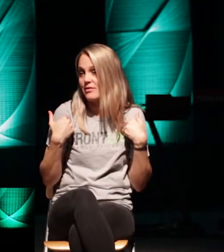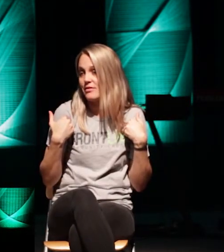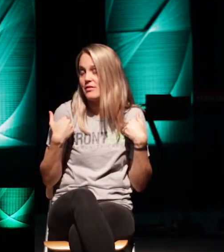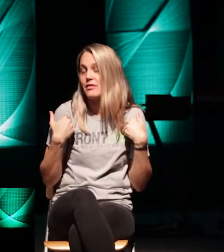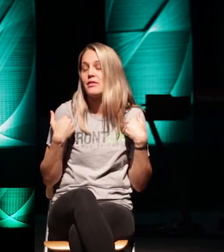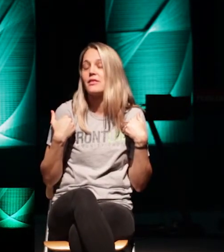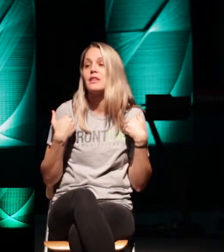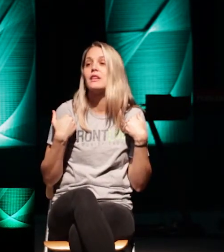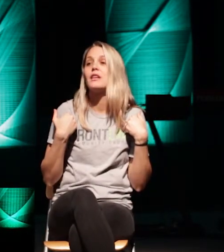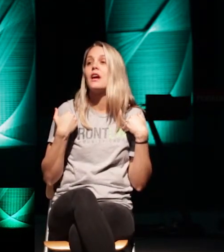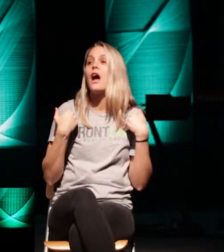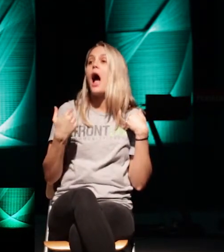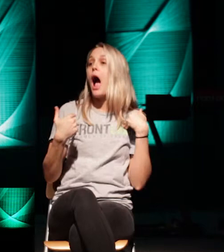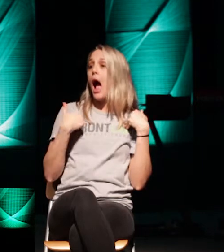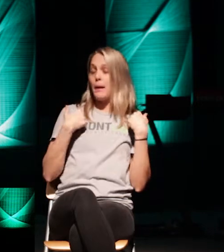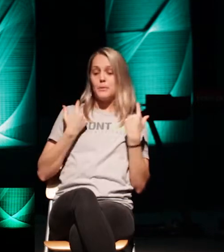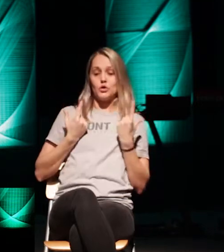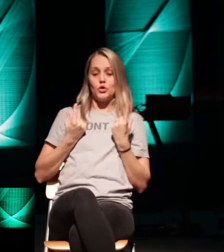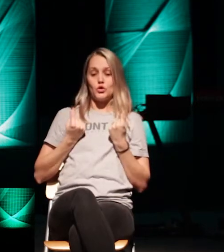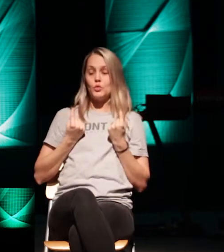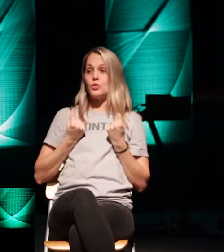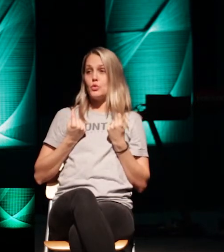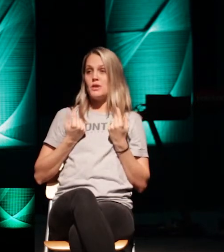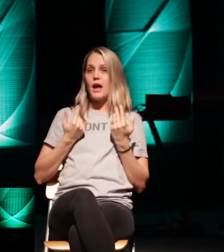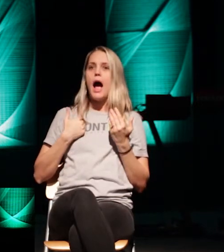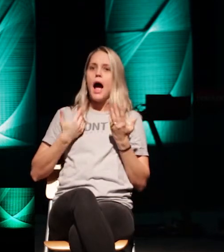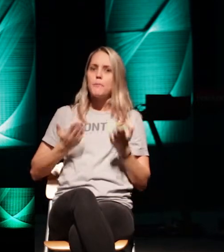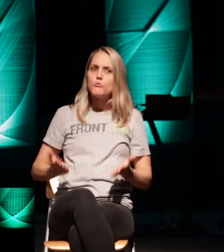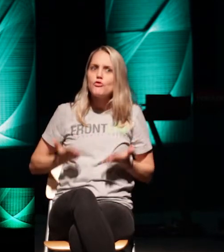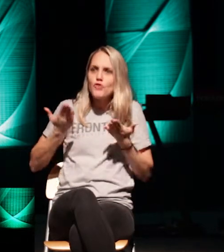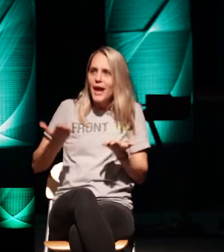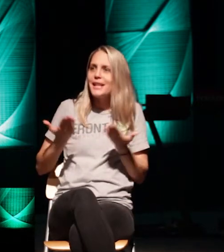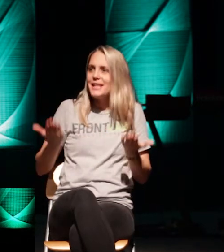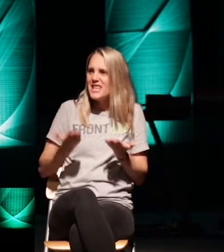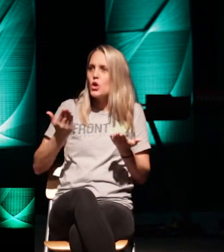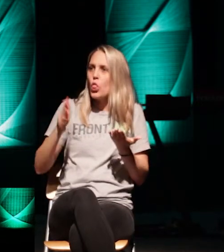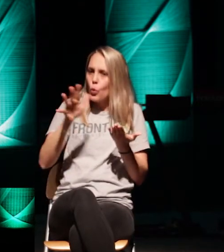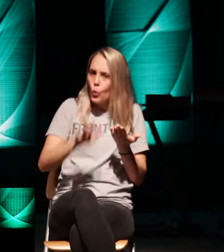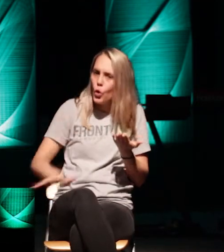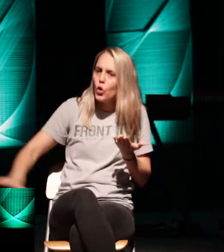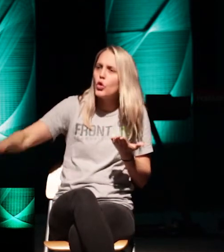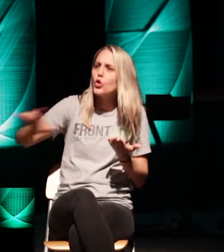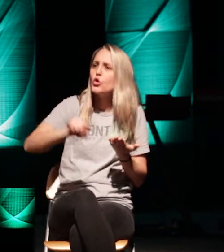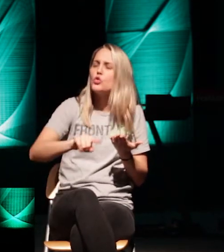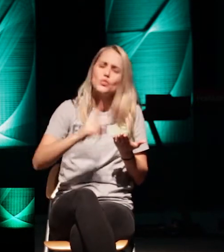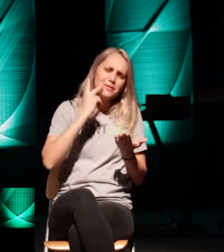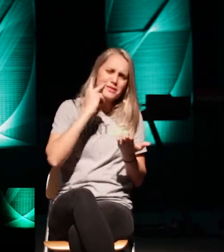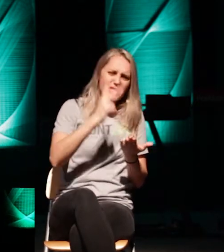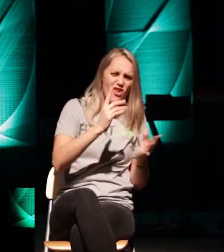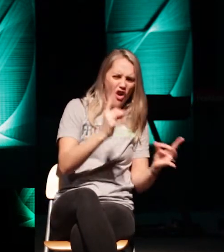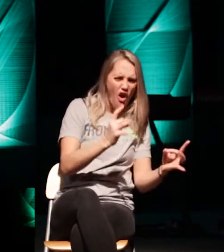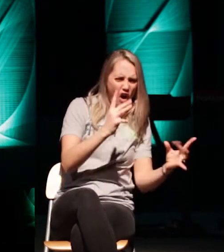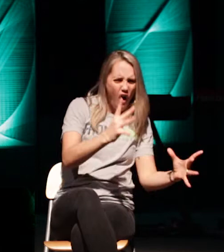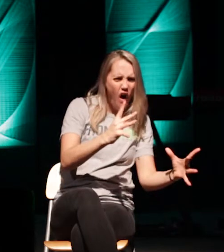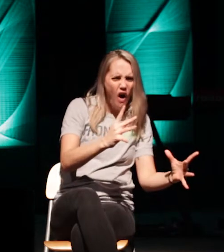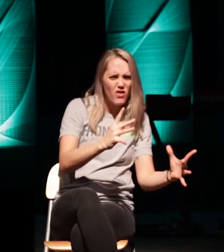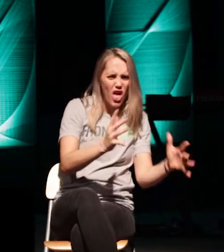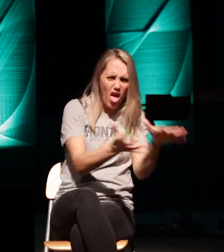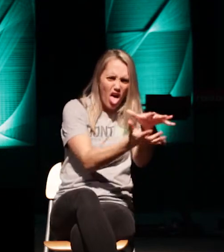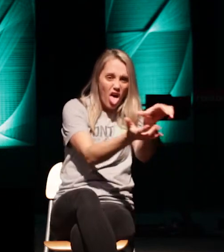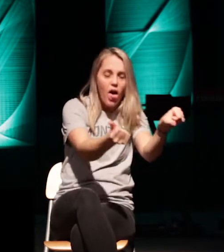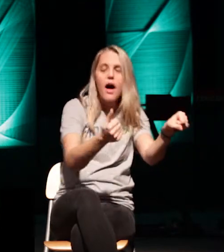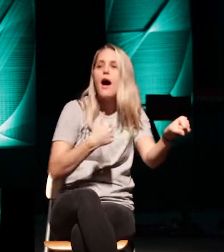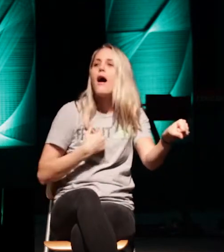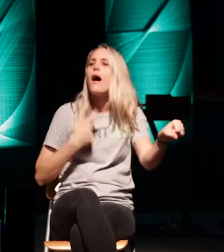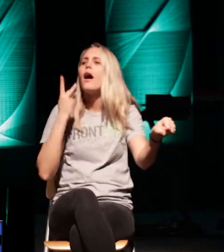He says, this is what I'm doing in the world. That what you see is the wickedness and the brokenness. What I see is the fertile